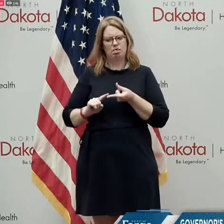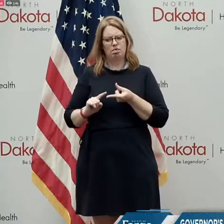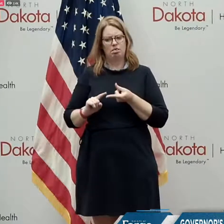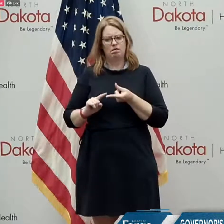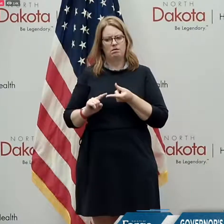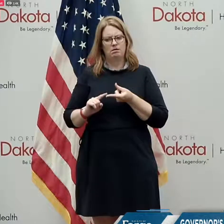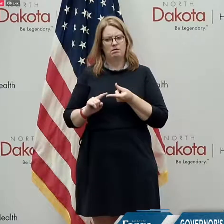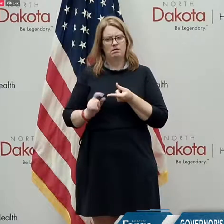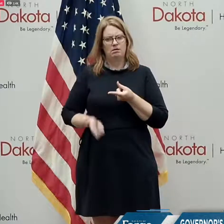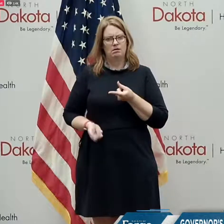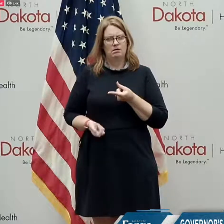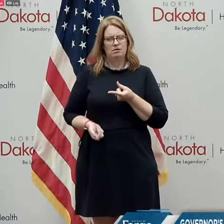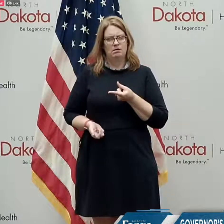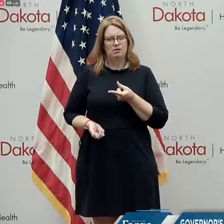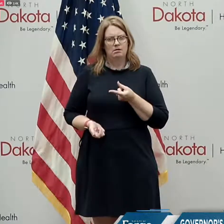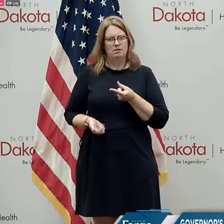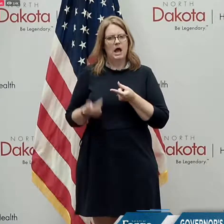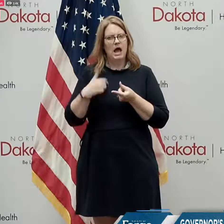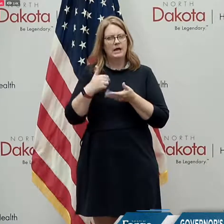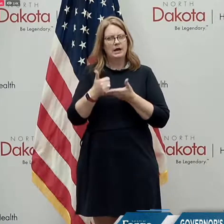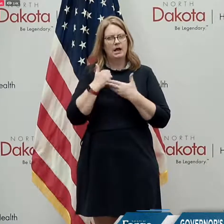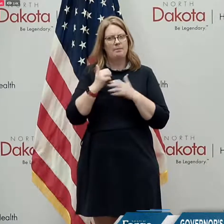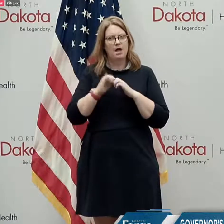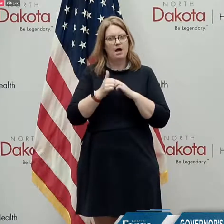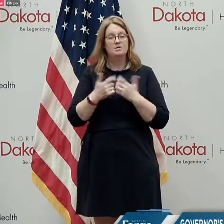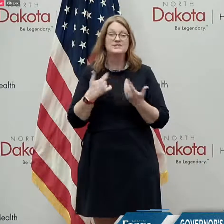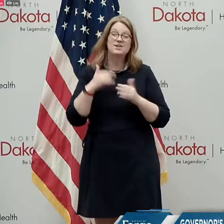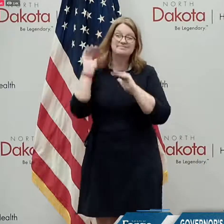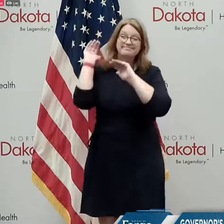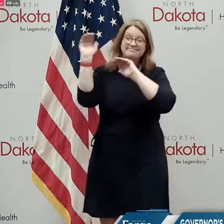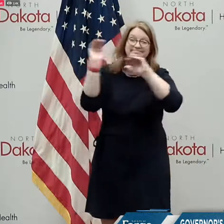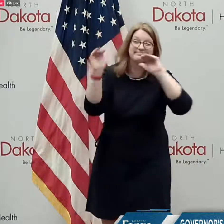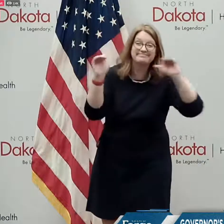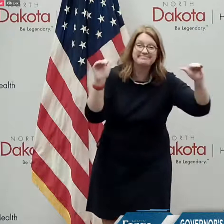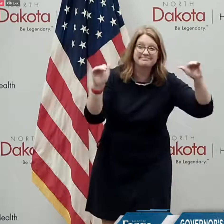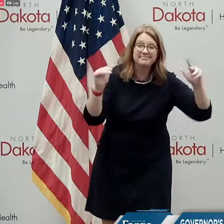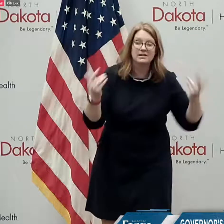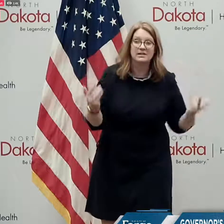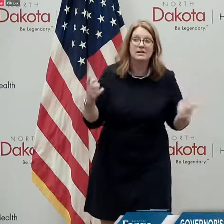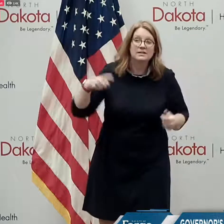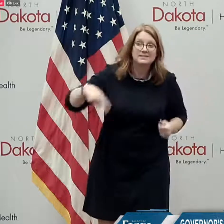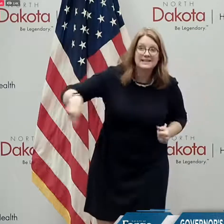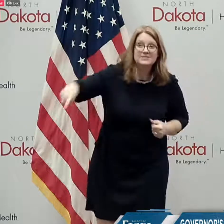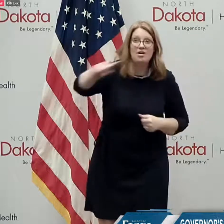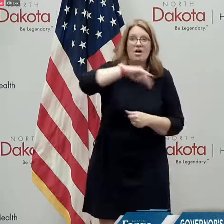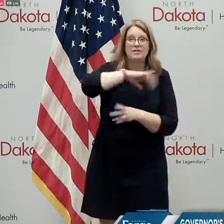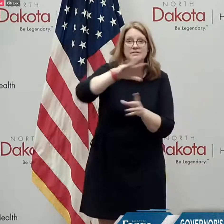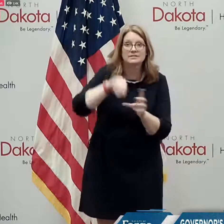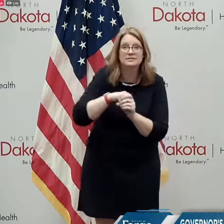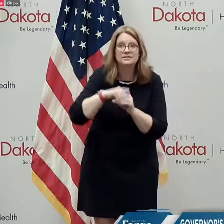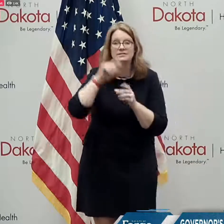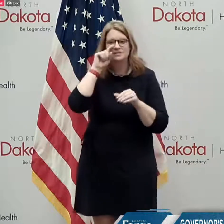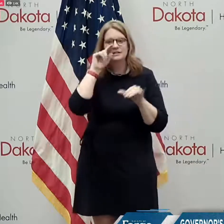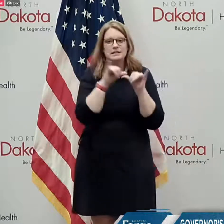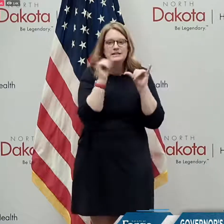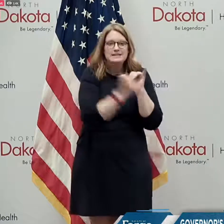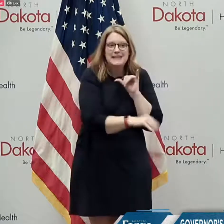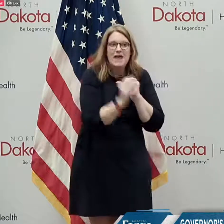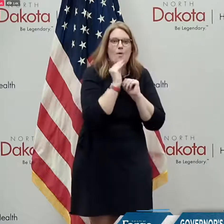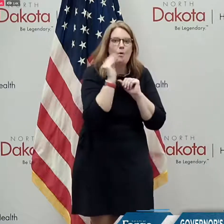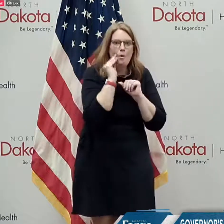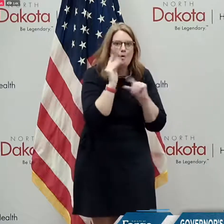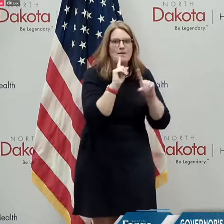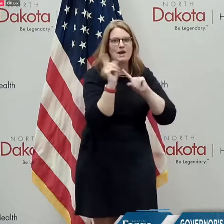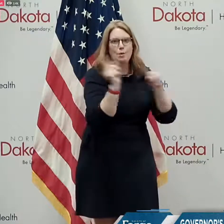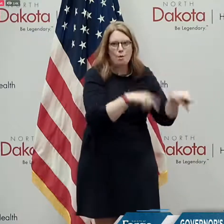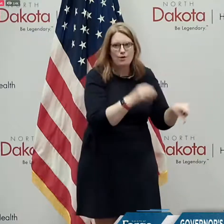I'm asking every one of you, let's do our part. Stay home and order takeout.